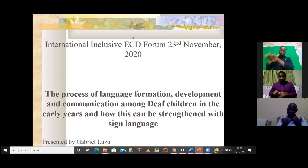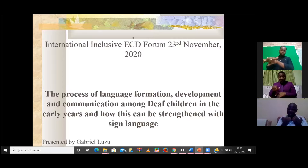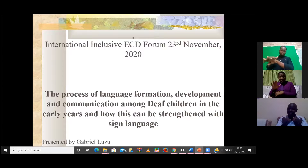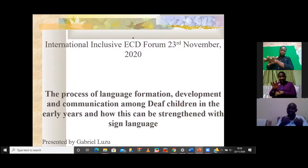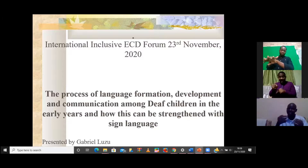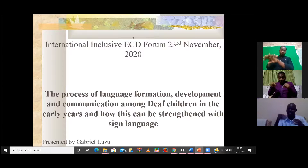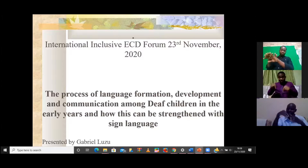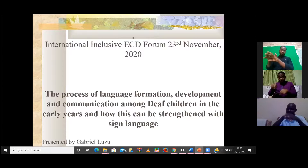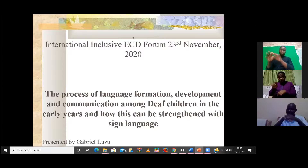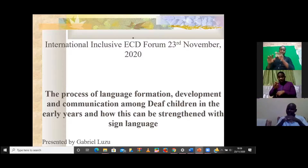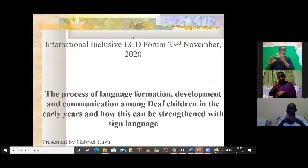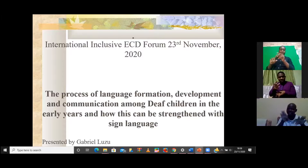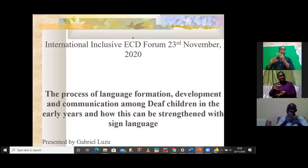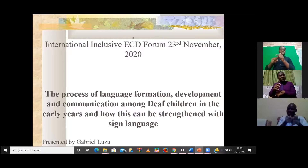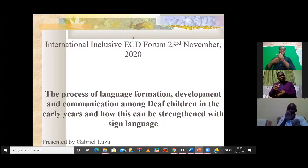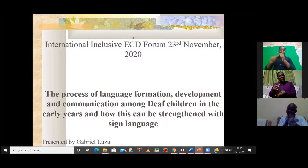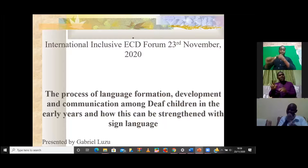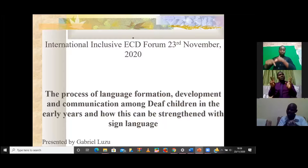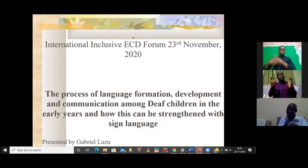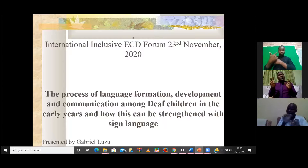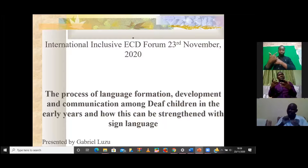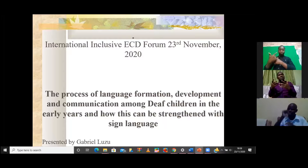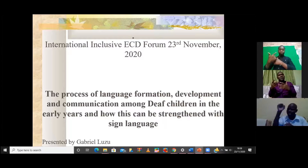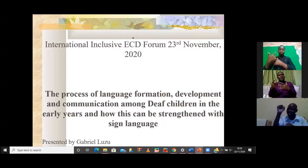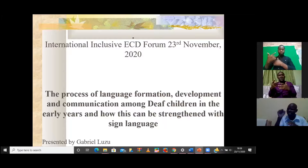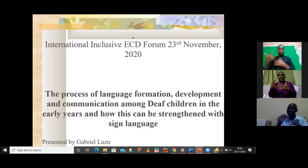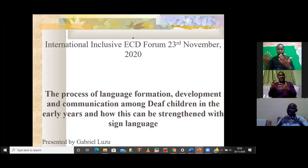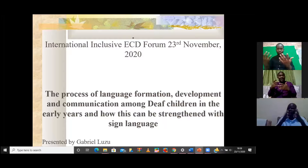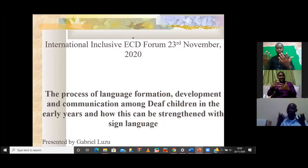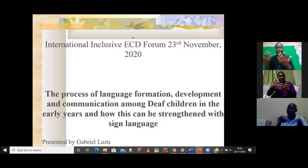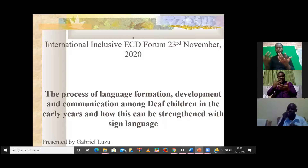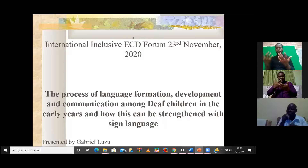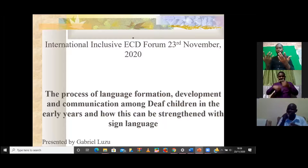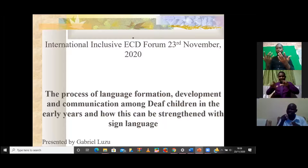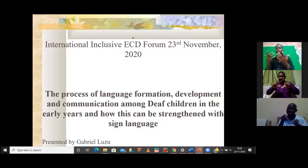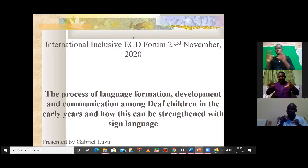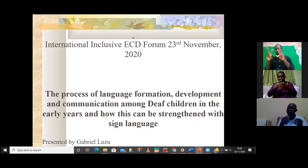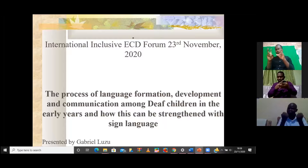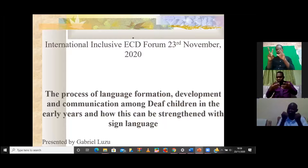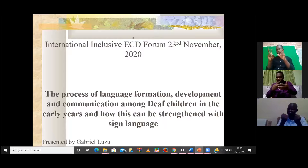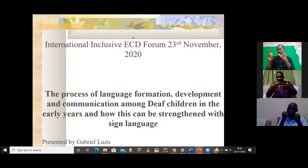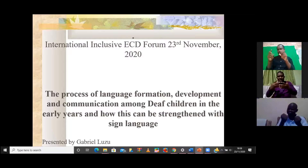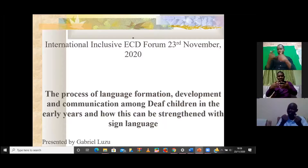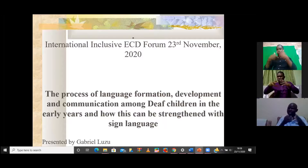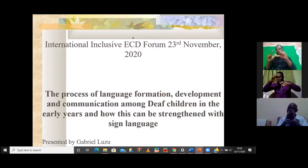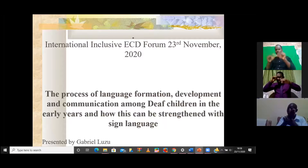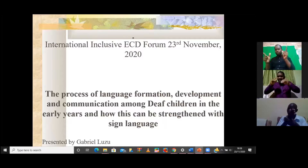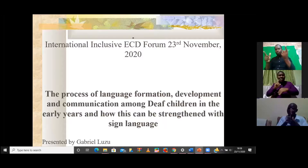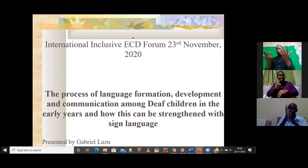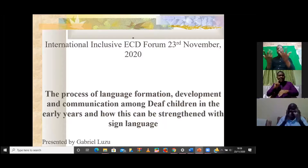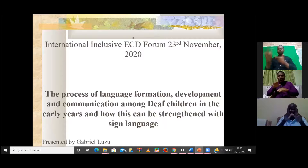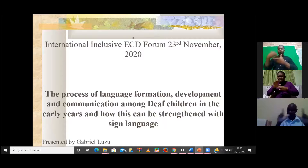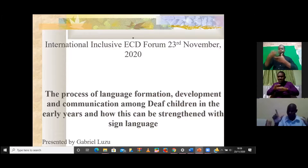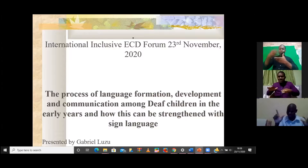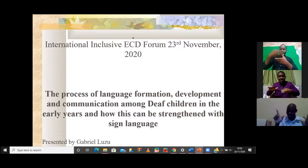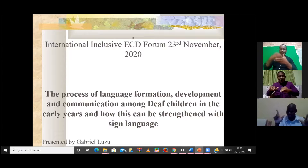process of language formation, development, and communication among deaf children in the early years, and how this